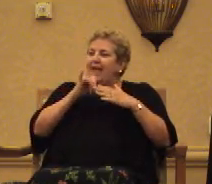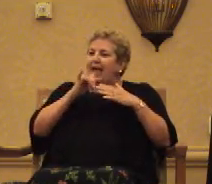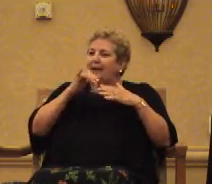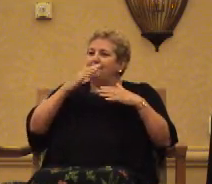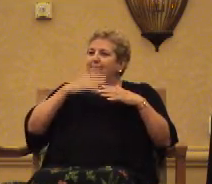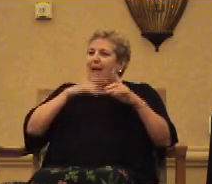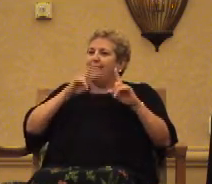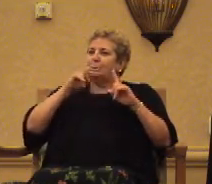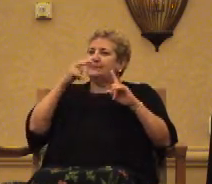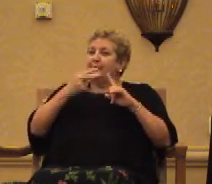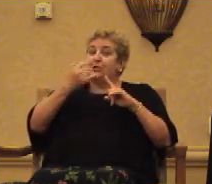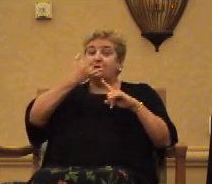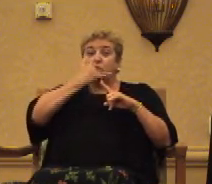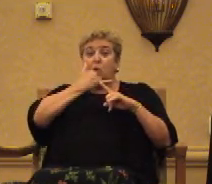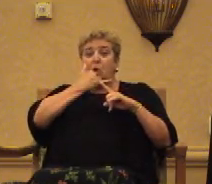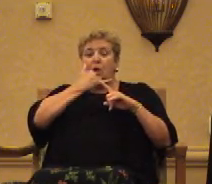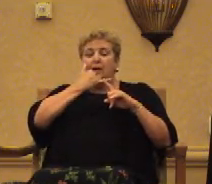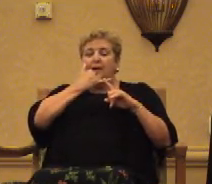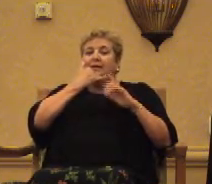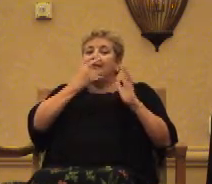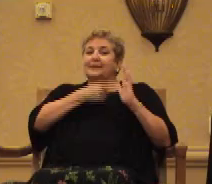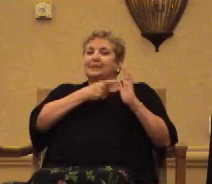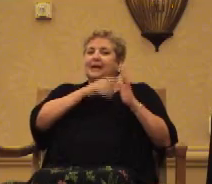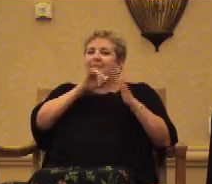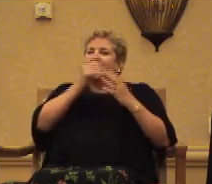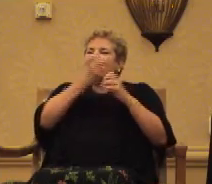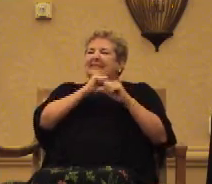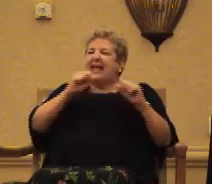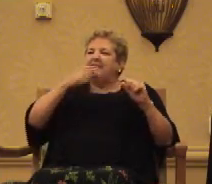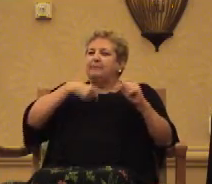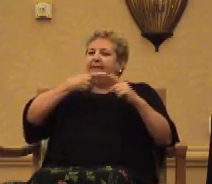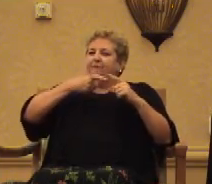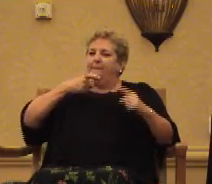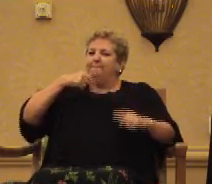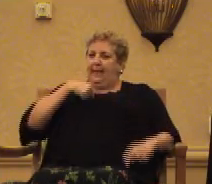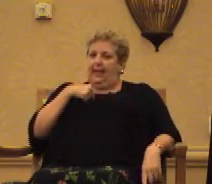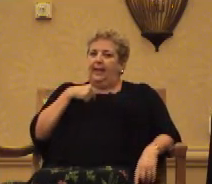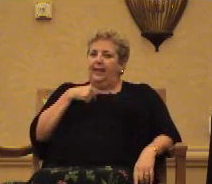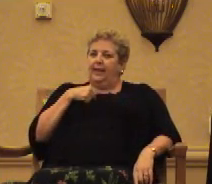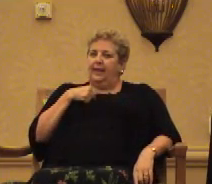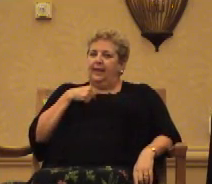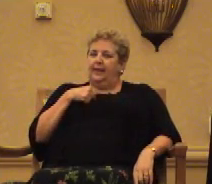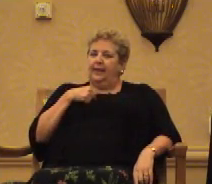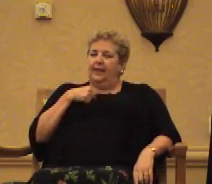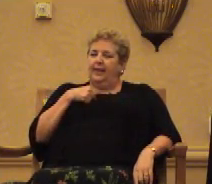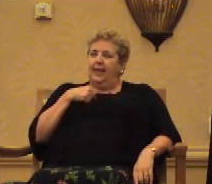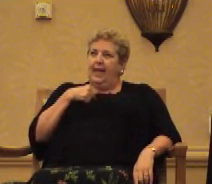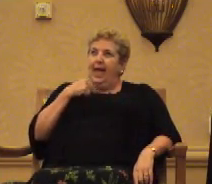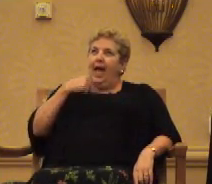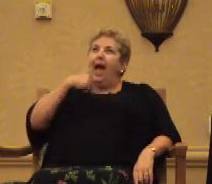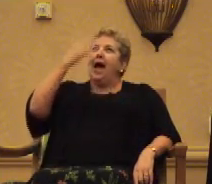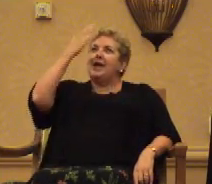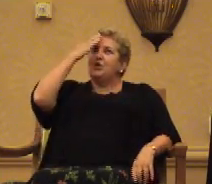wrong sometimes saves me from me. And I know that God's there for me.